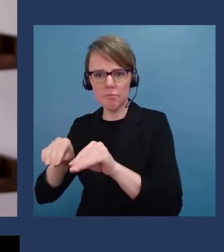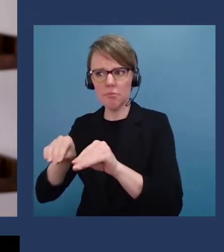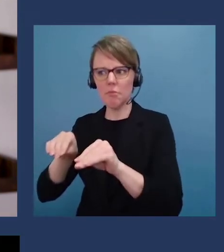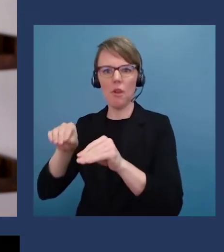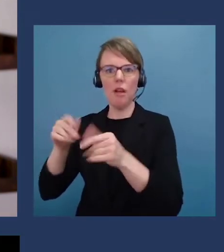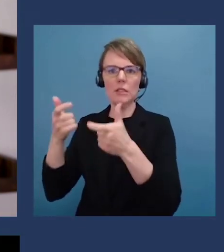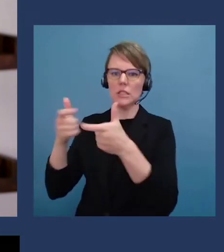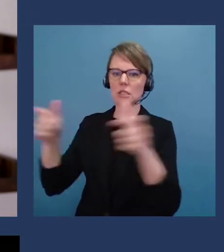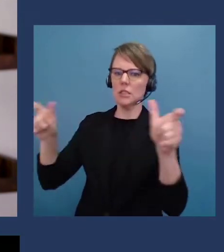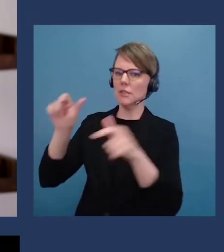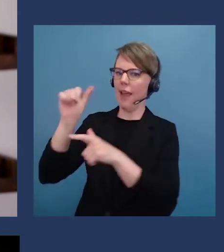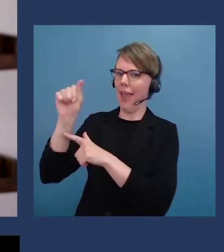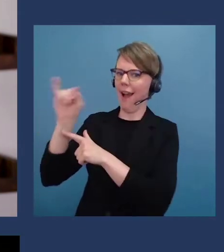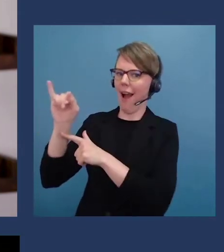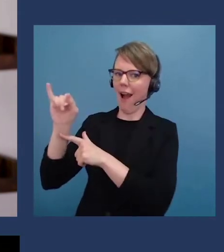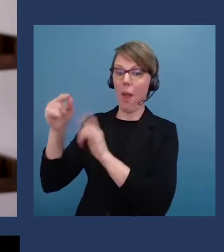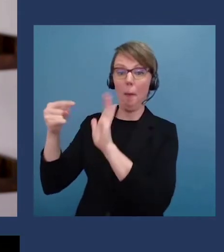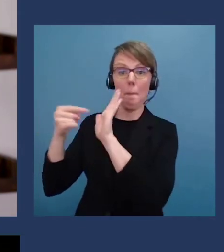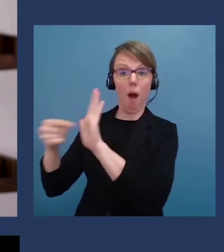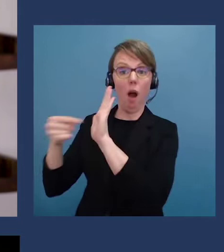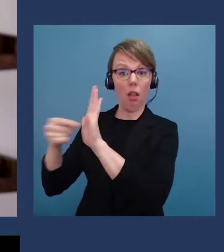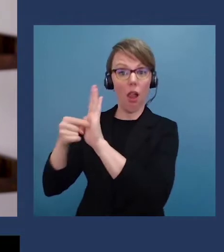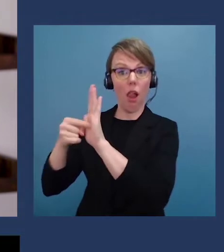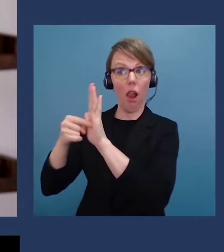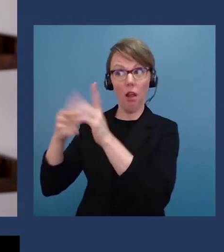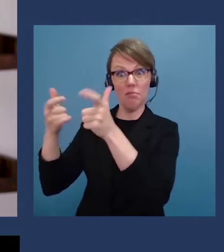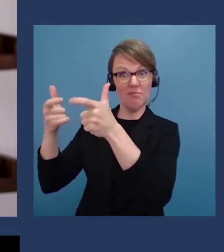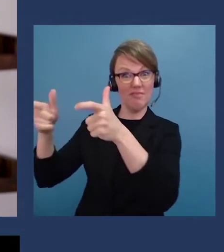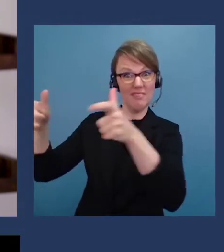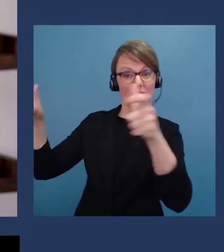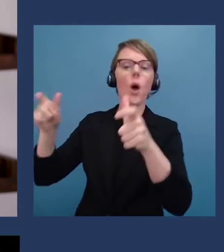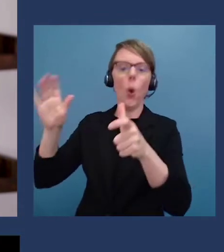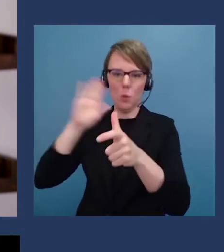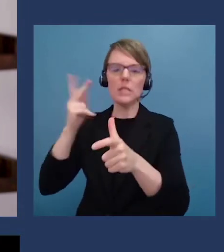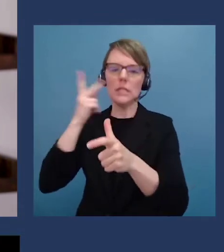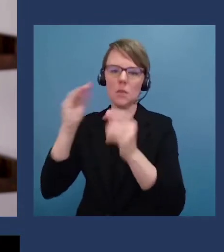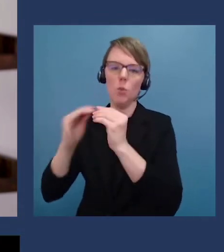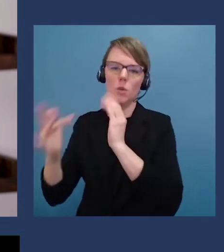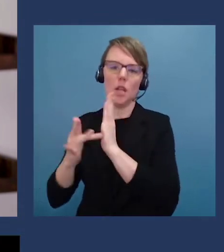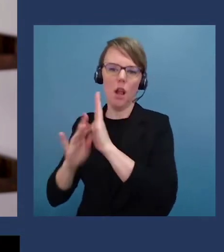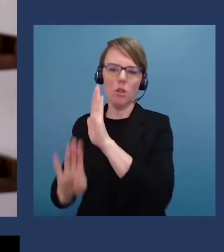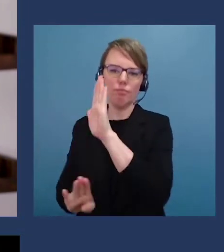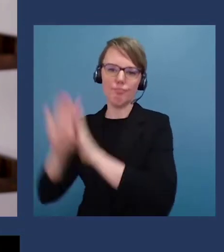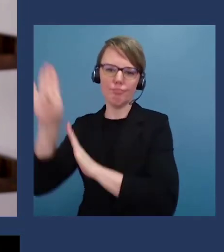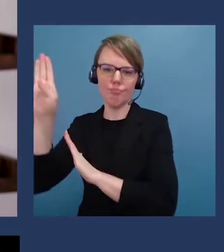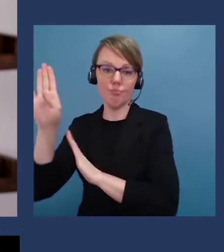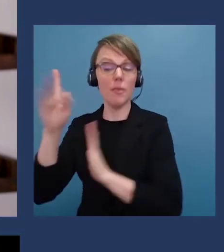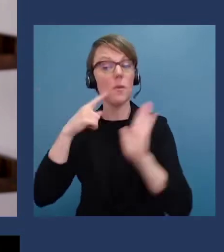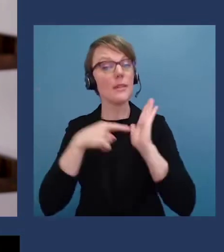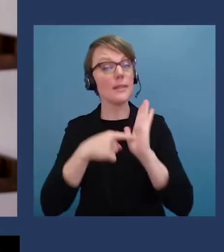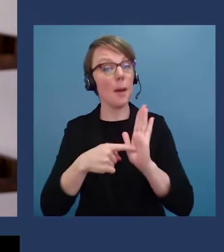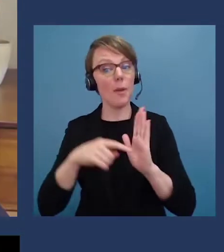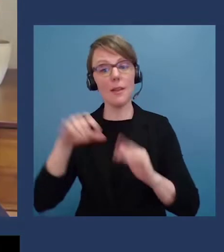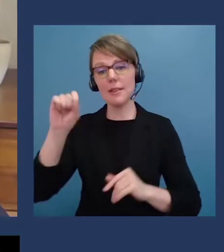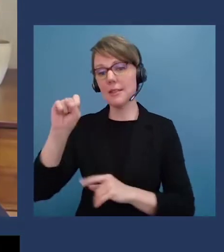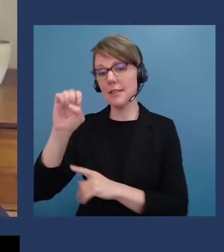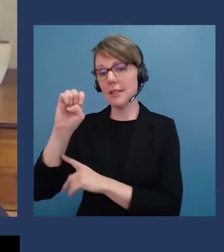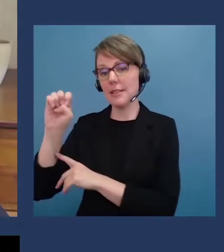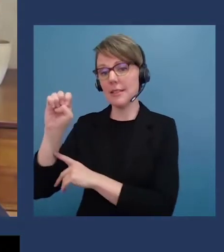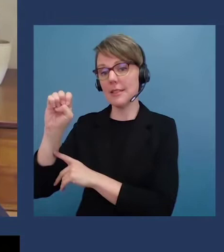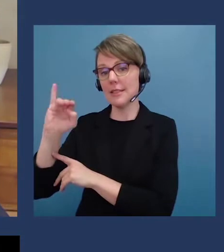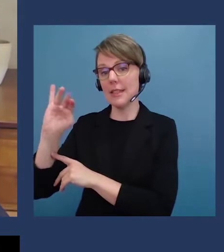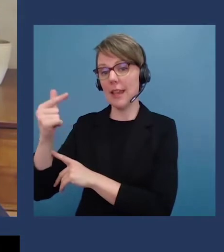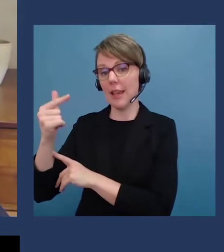cultural underpinning. And quite frankly, right now, we even have, for example, an assessment tool which any one of our own teams can go